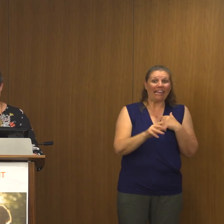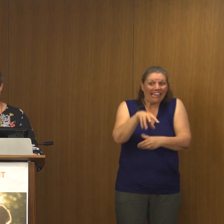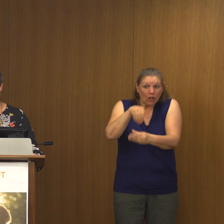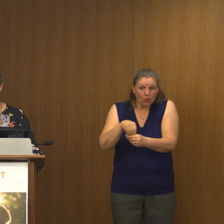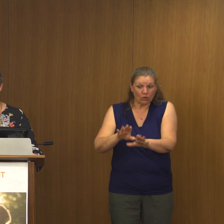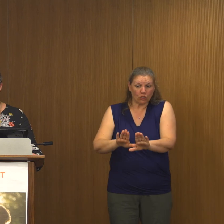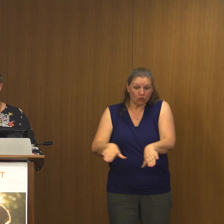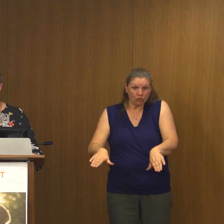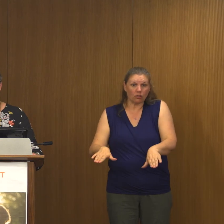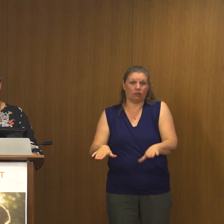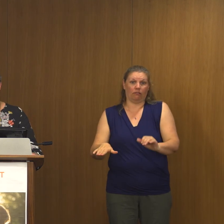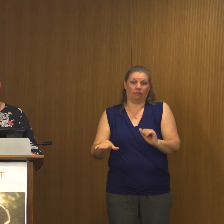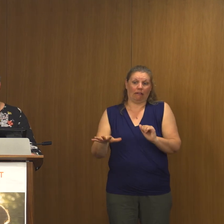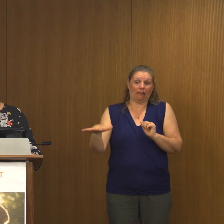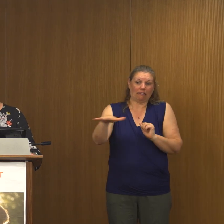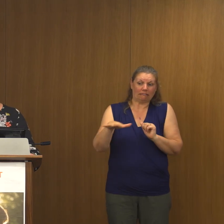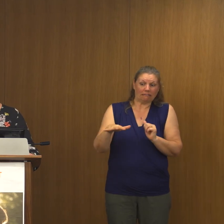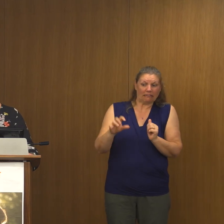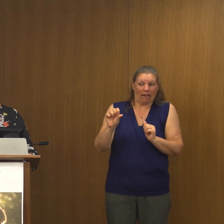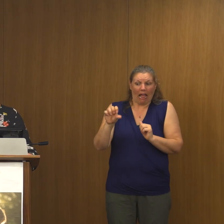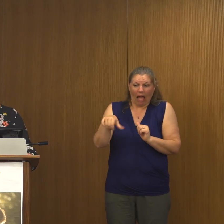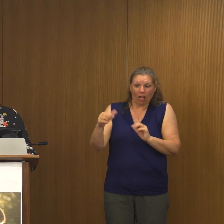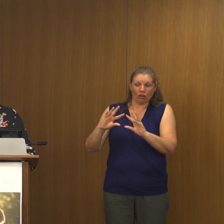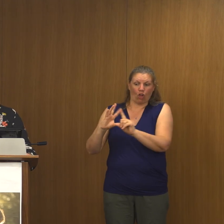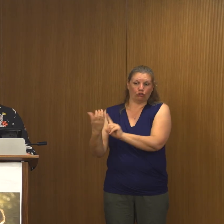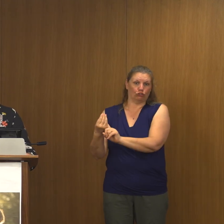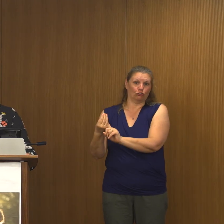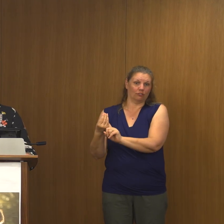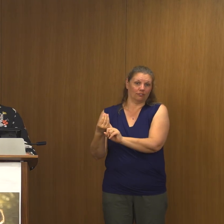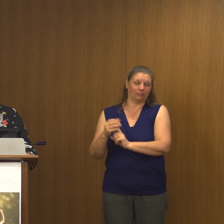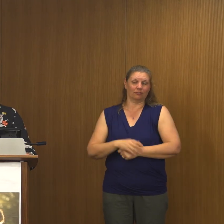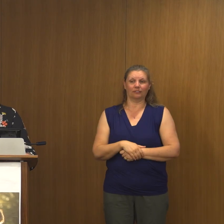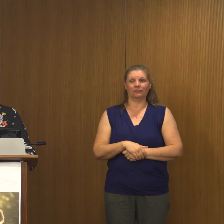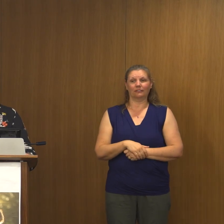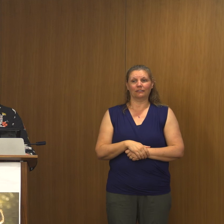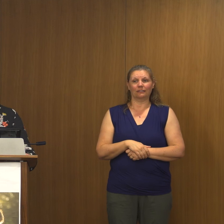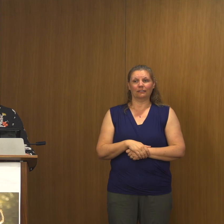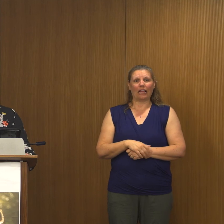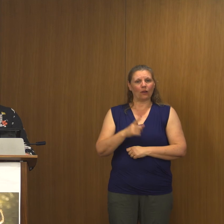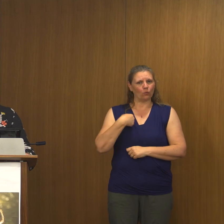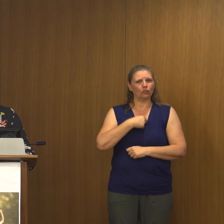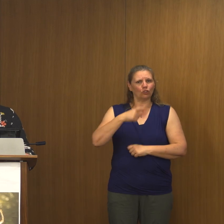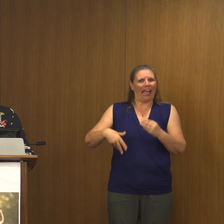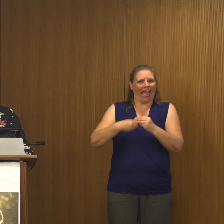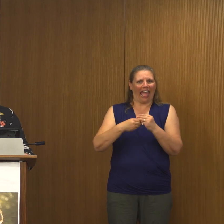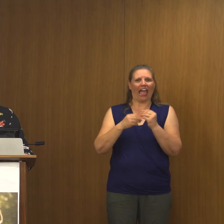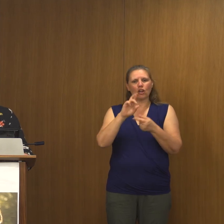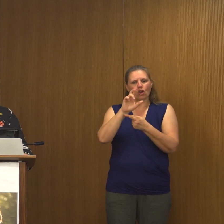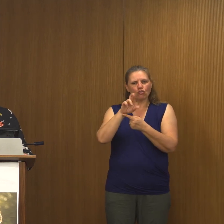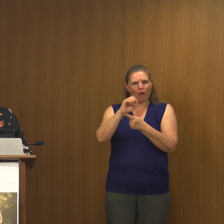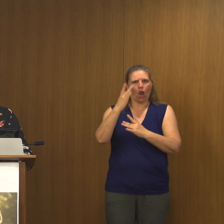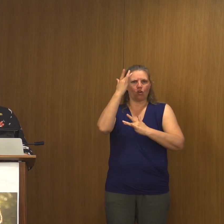reached cultures. I'd consider seeking a rare disease framework and how it affects disability